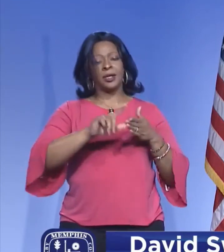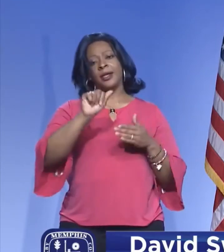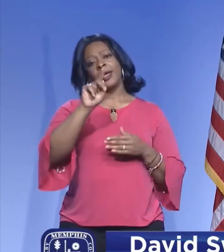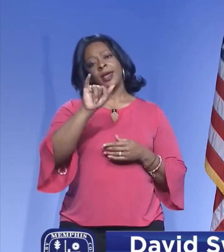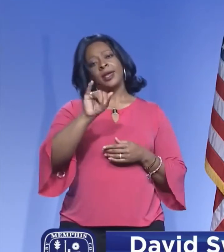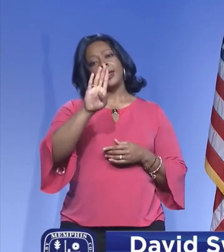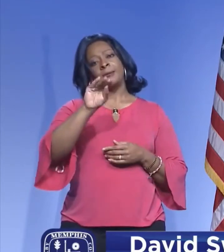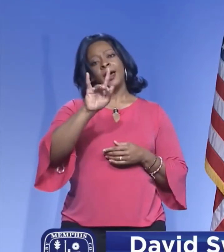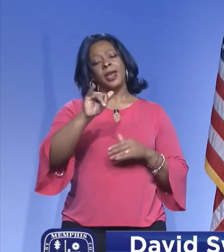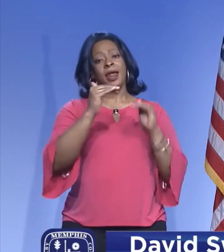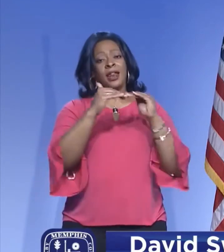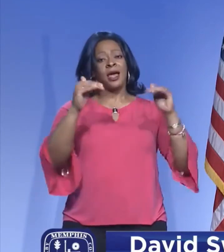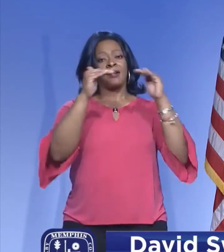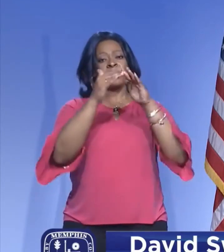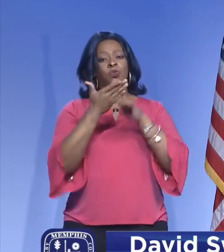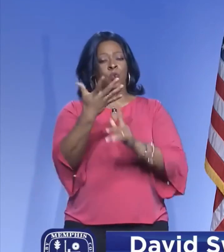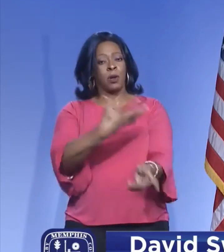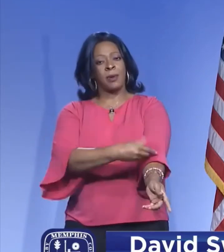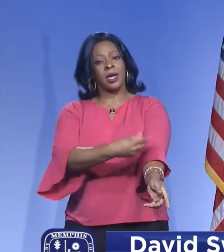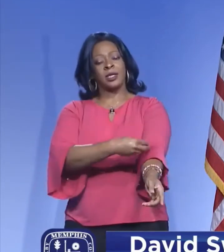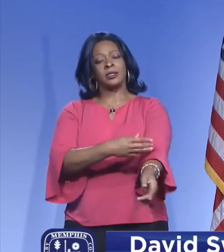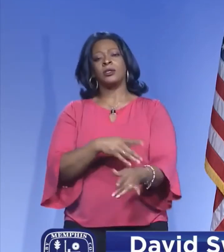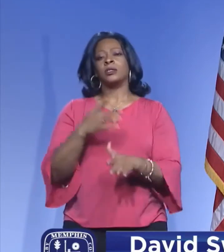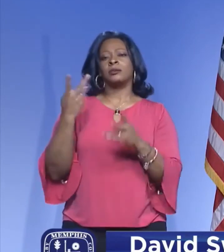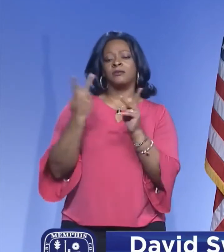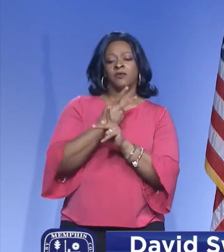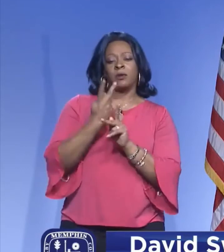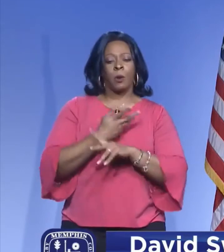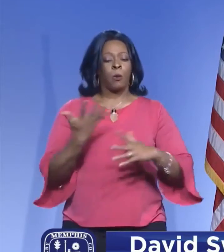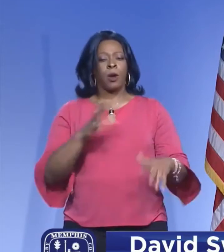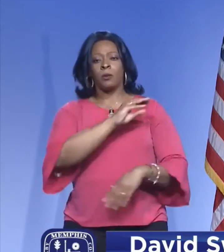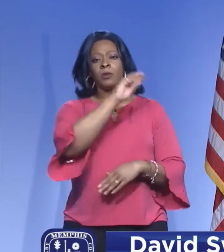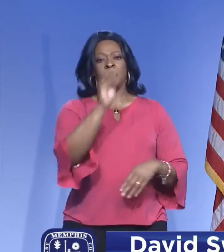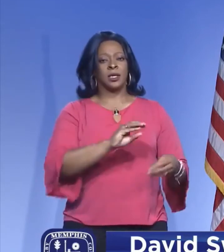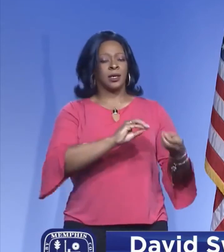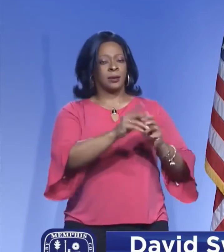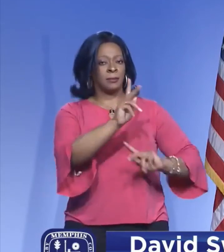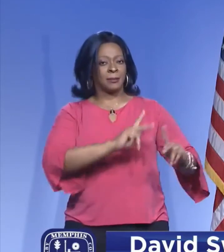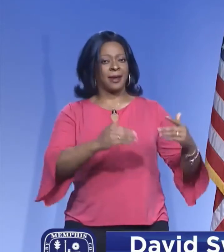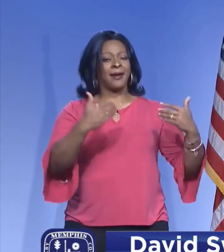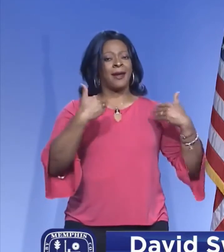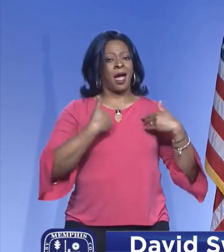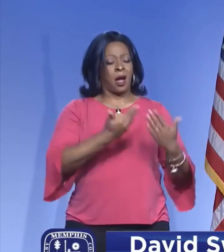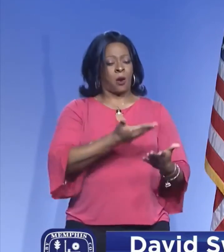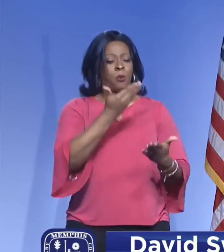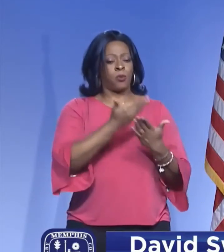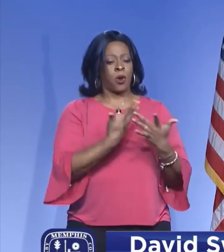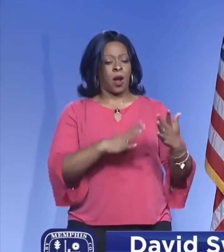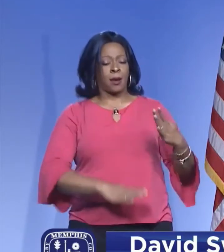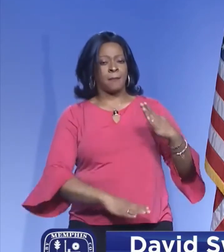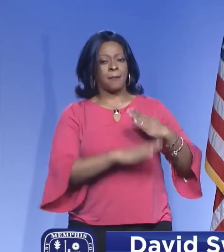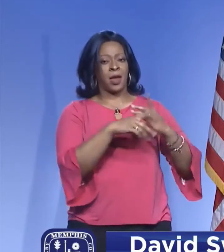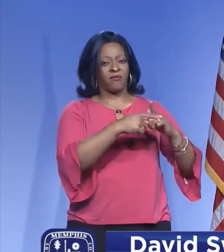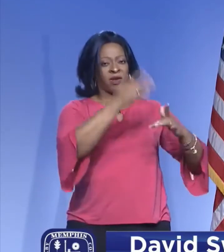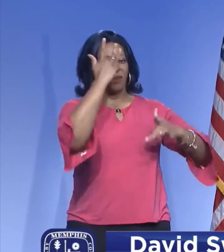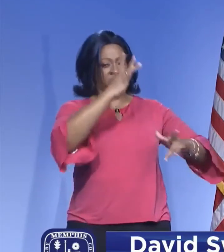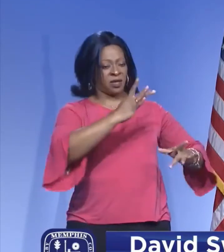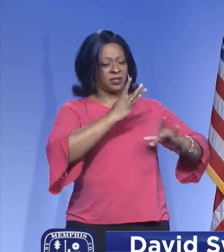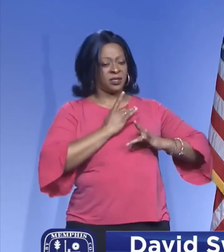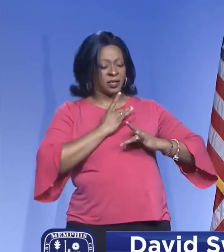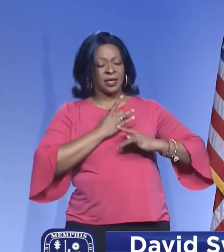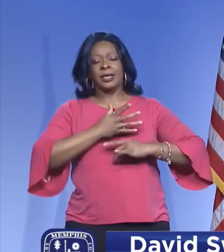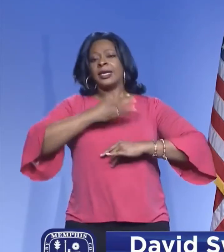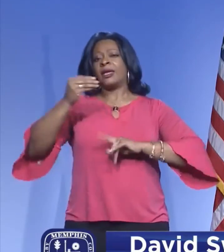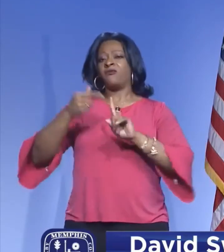samples to try to determine what percentage of the population has evidence of immunity, and they're able to